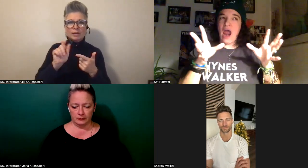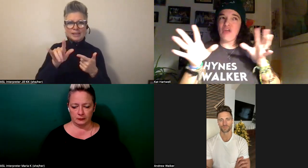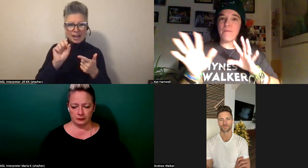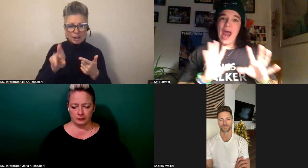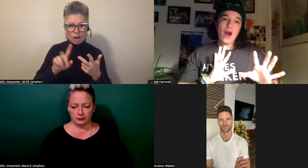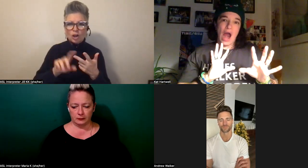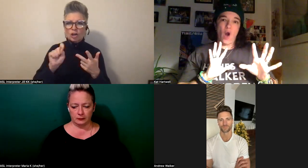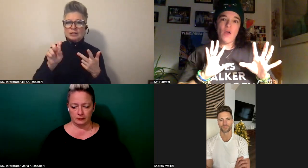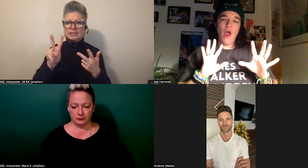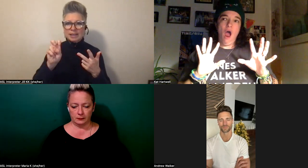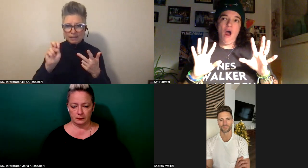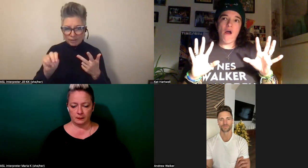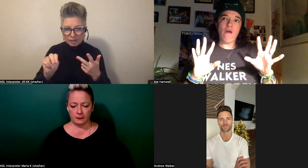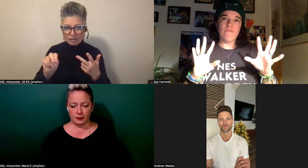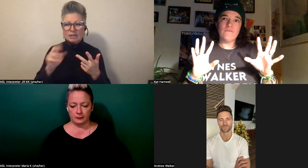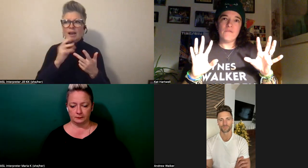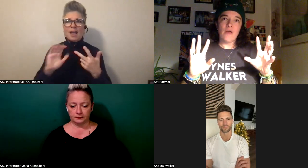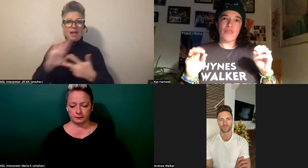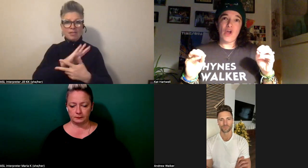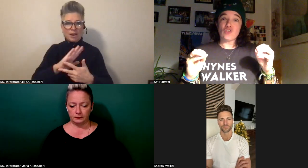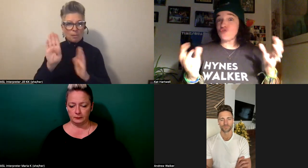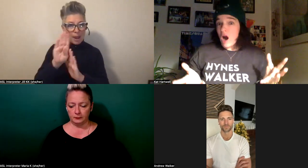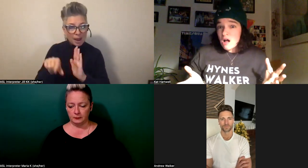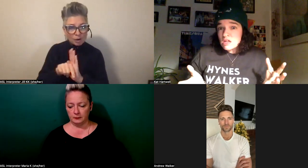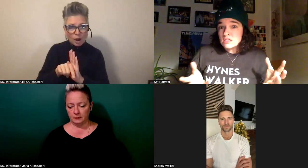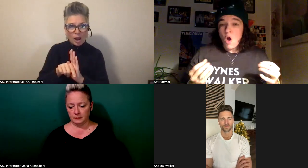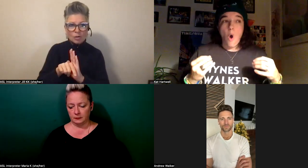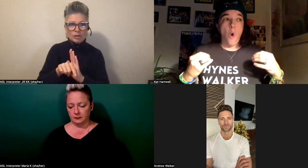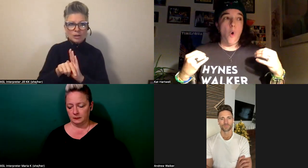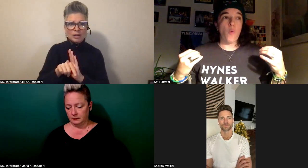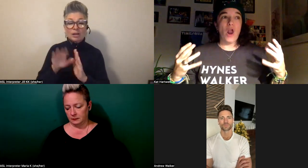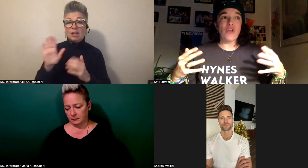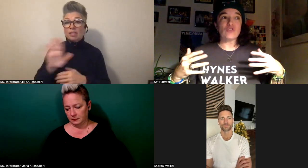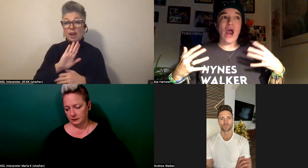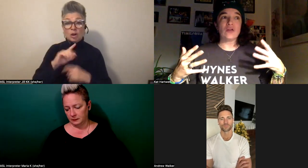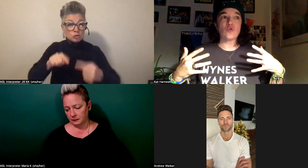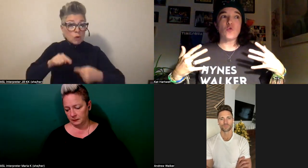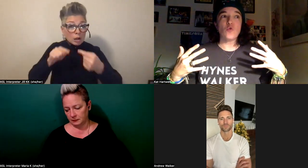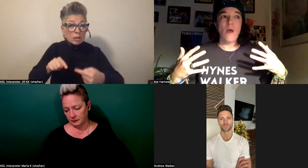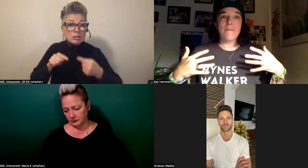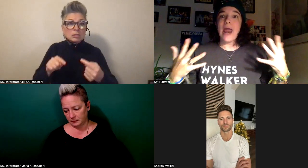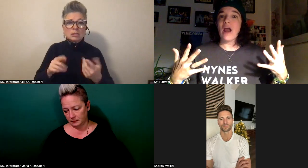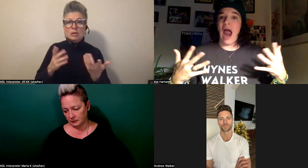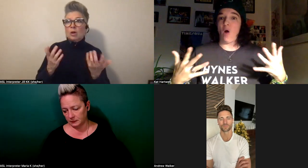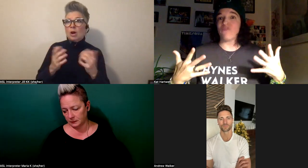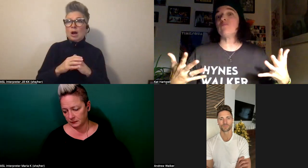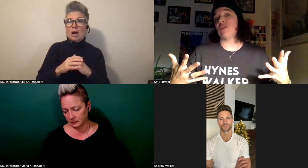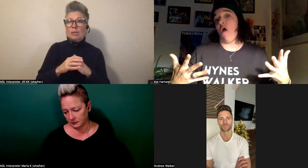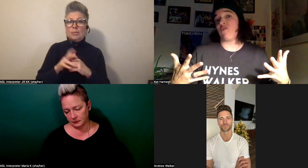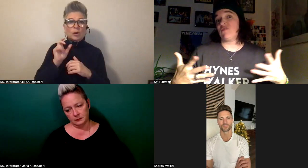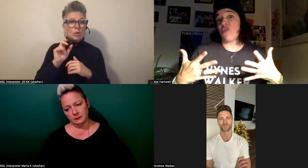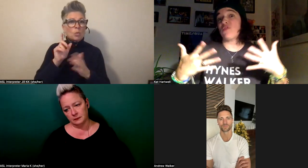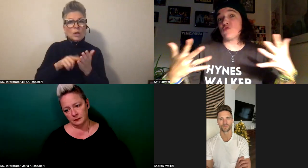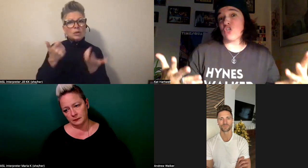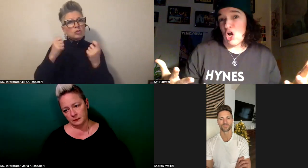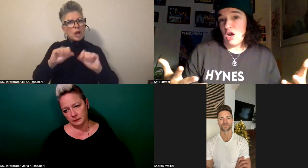Stephen, and their background. Their struggles, or what they're trying to make out of